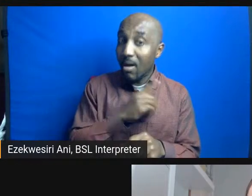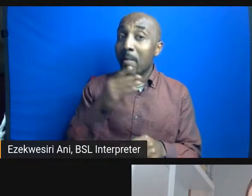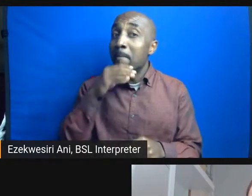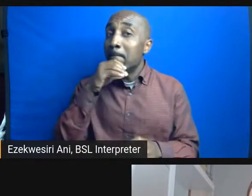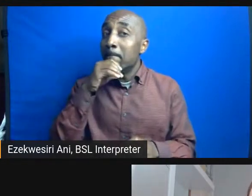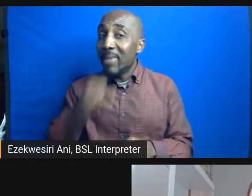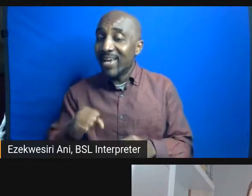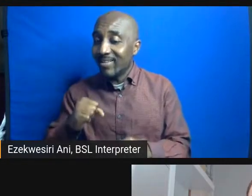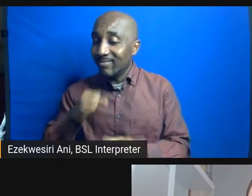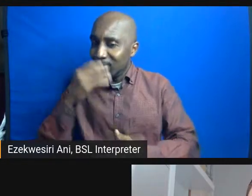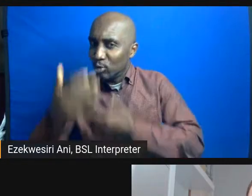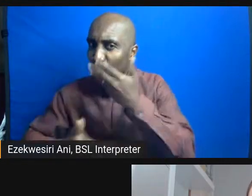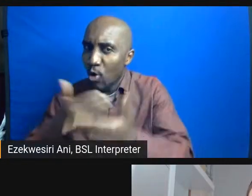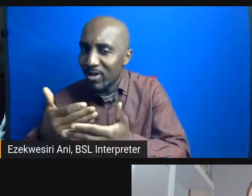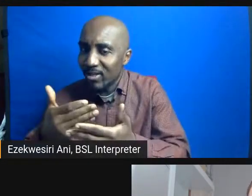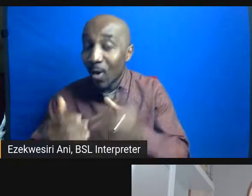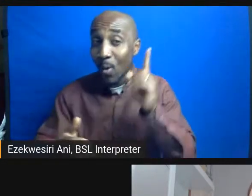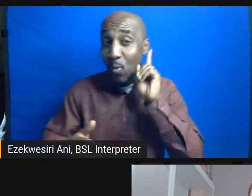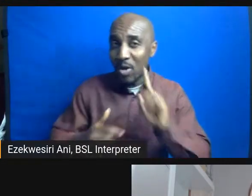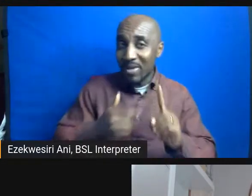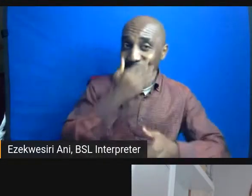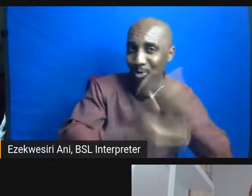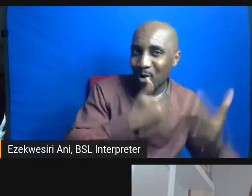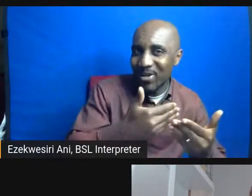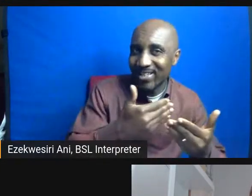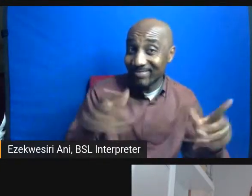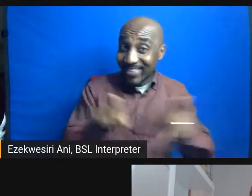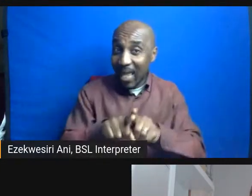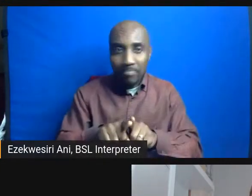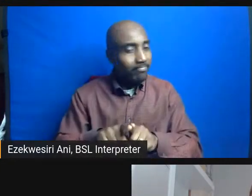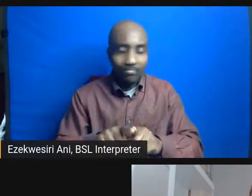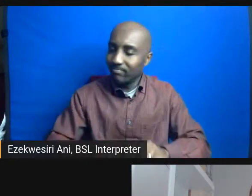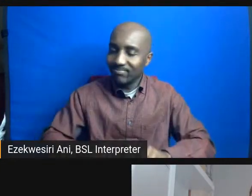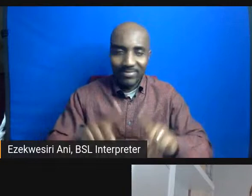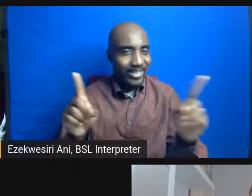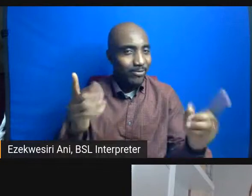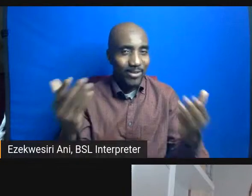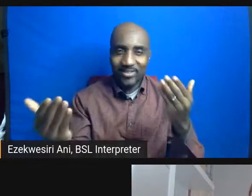from women's stories. So